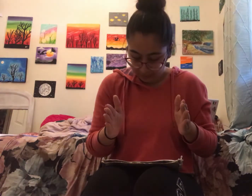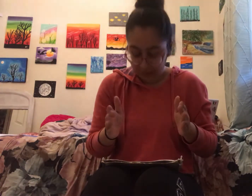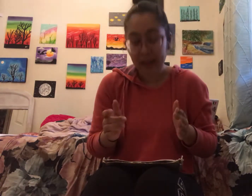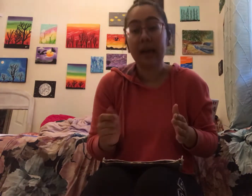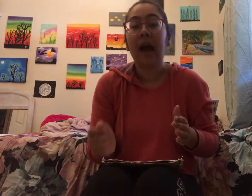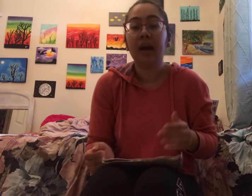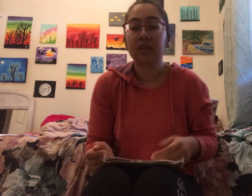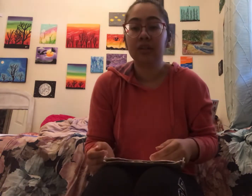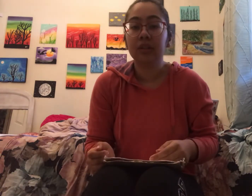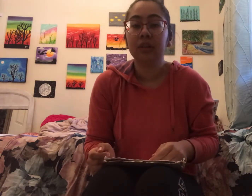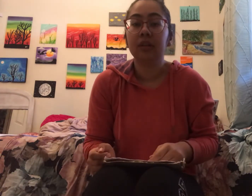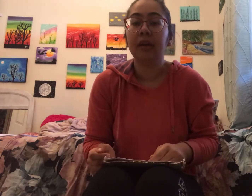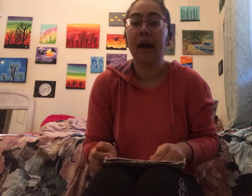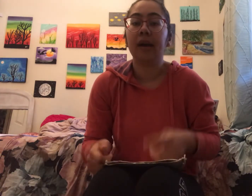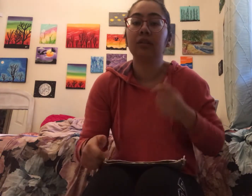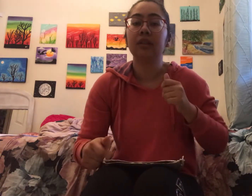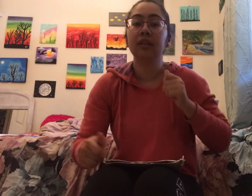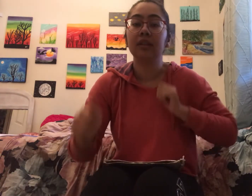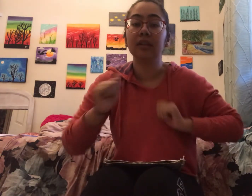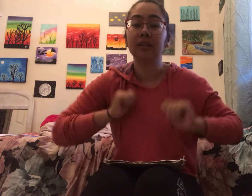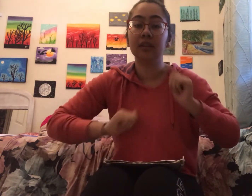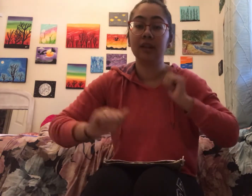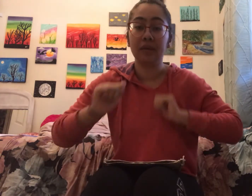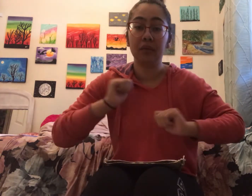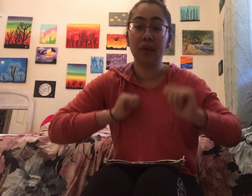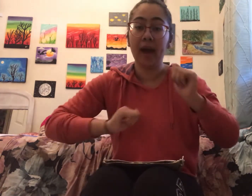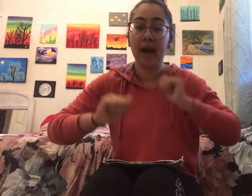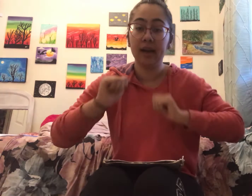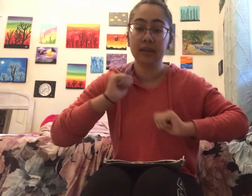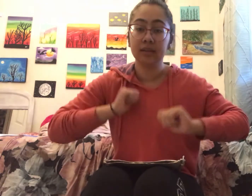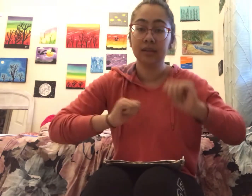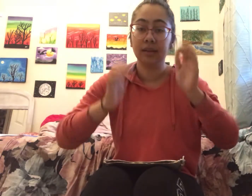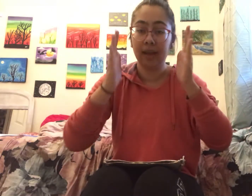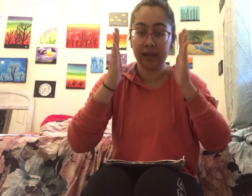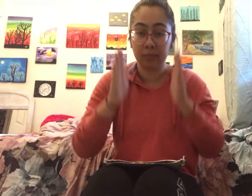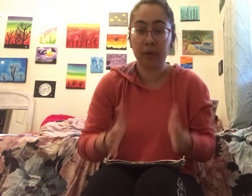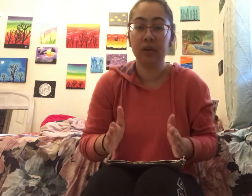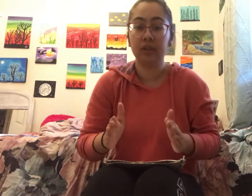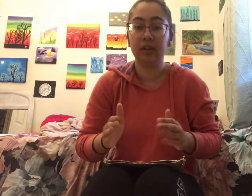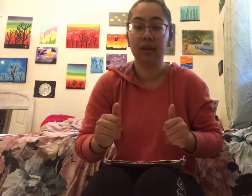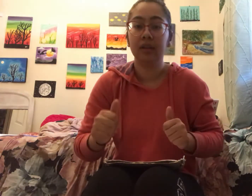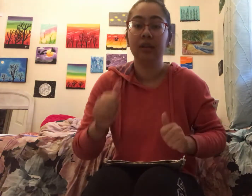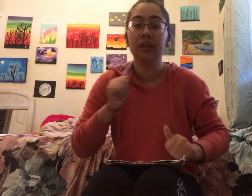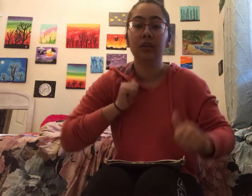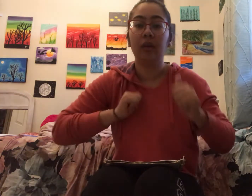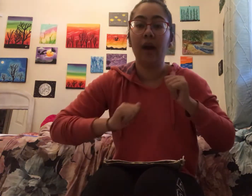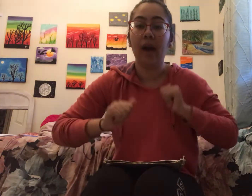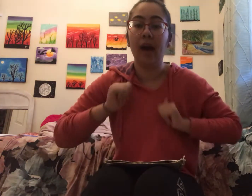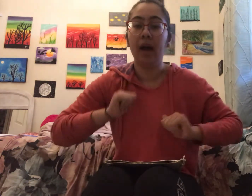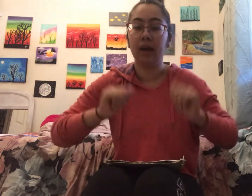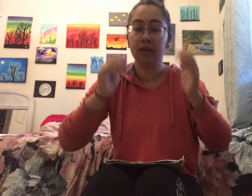Then actor or actress, this is a sign for act and then person. So